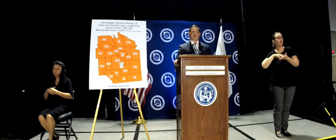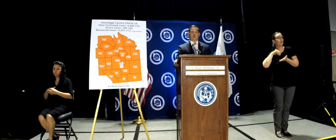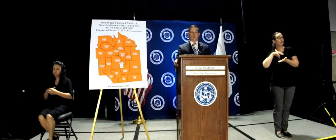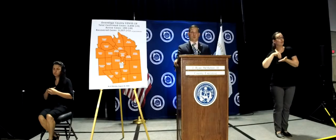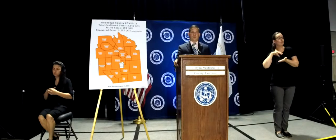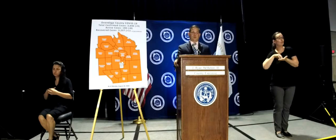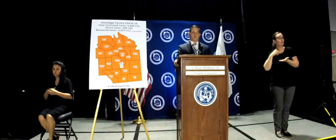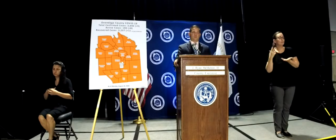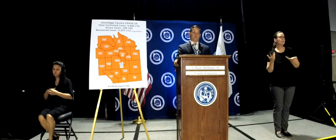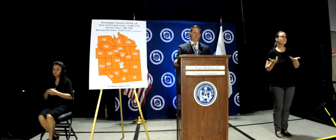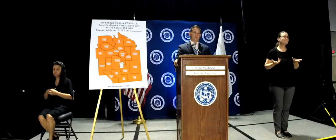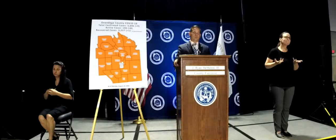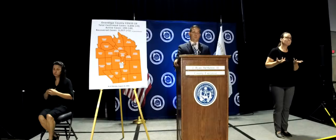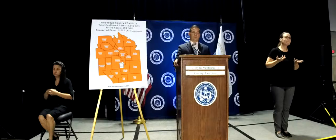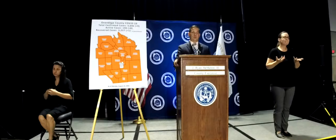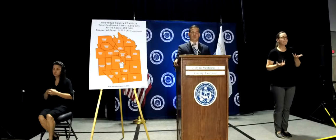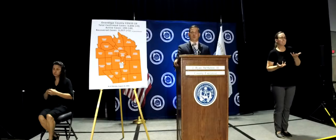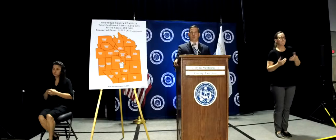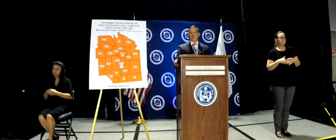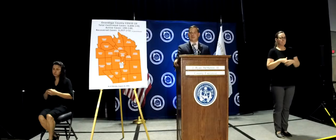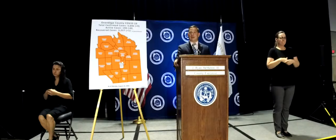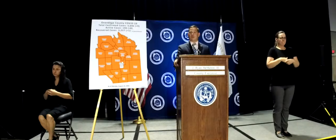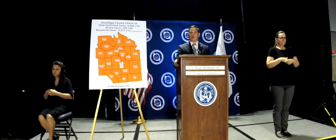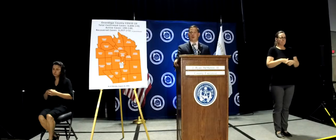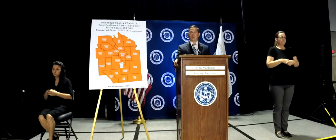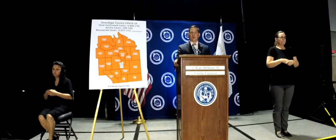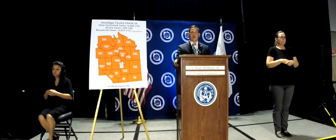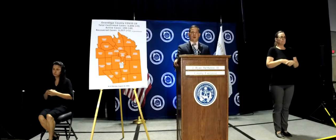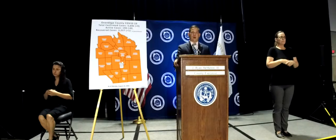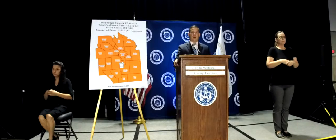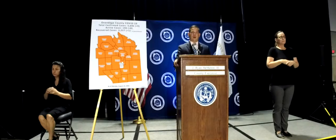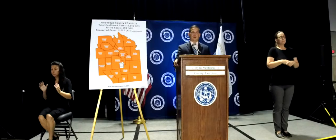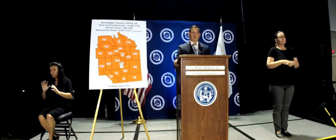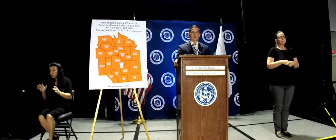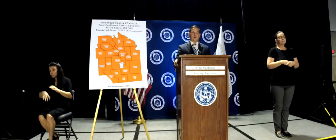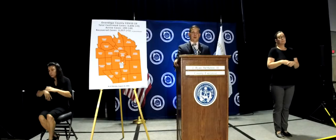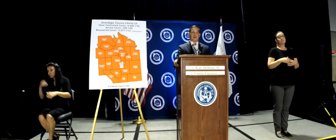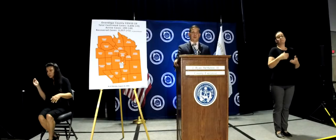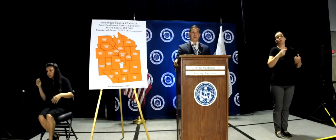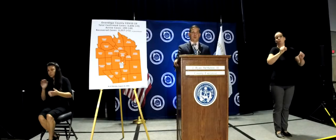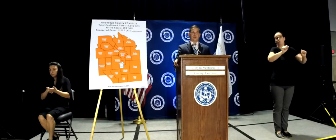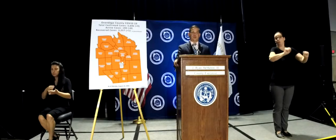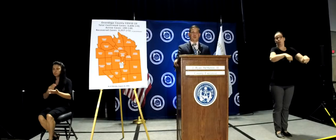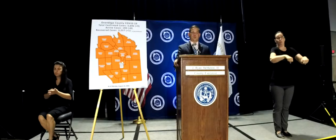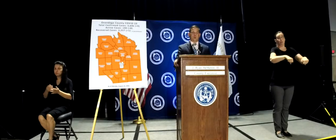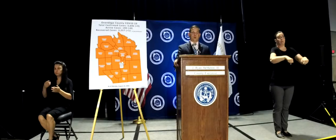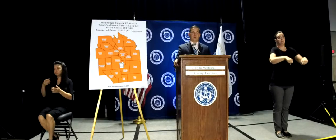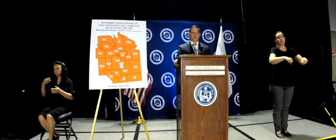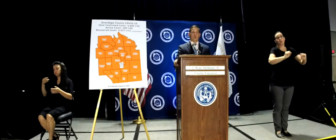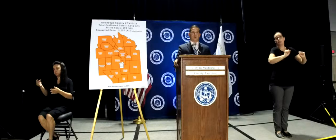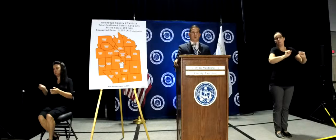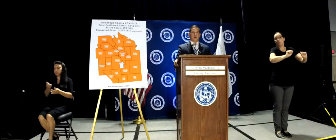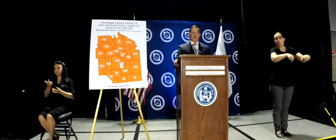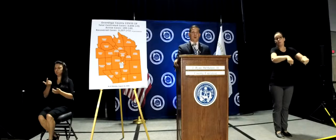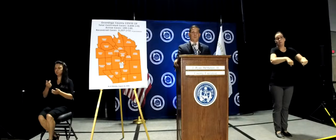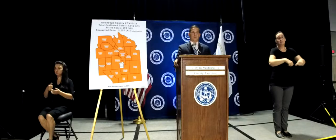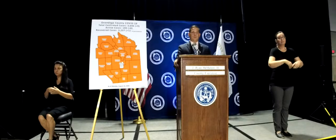anything outdoors is assumed to be safer. I think the question is, when